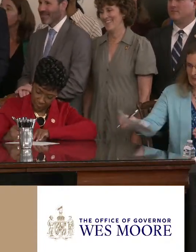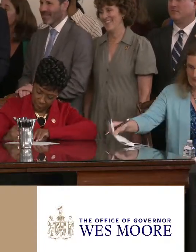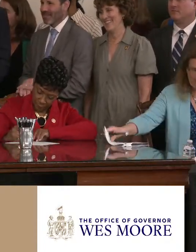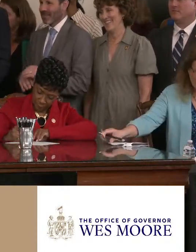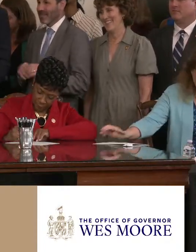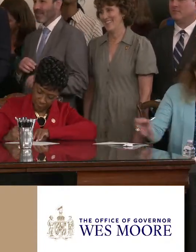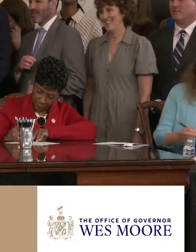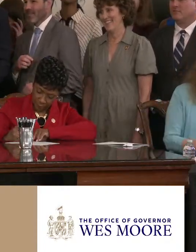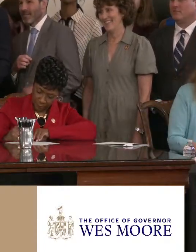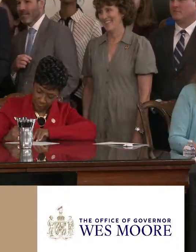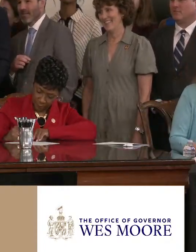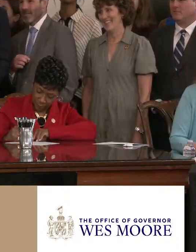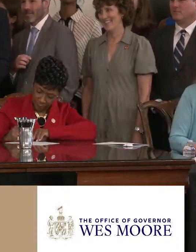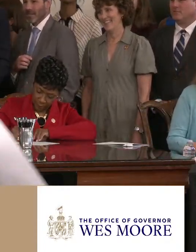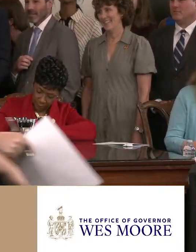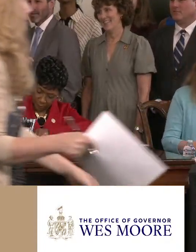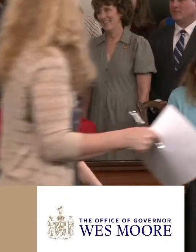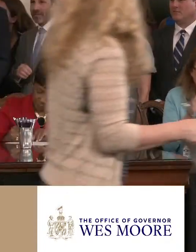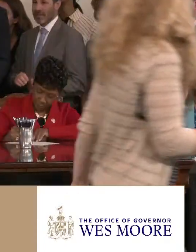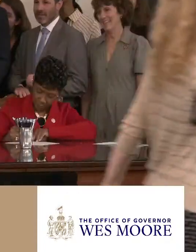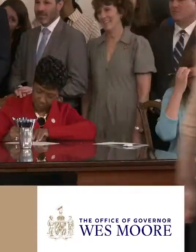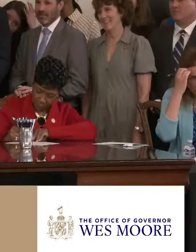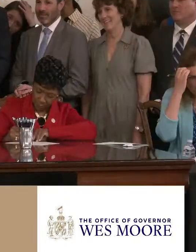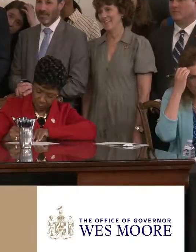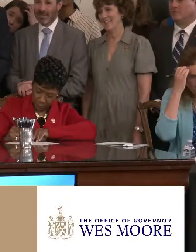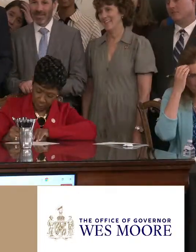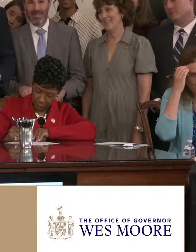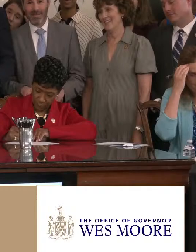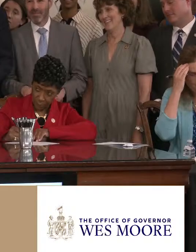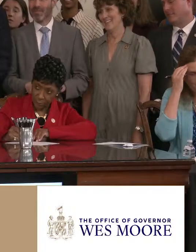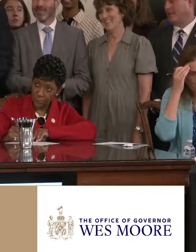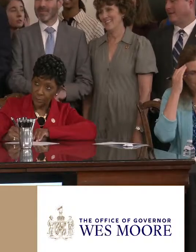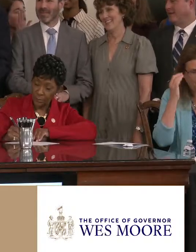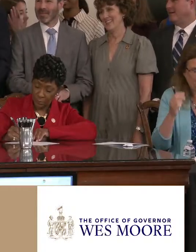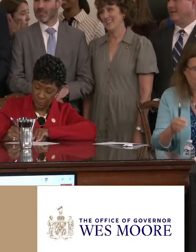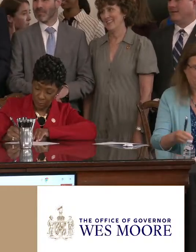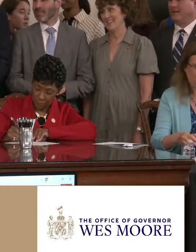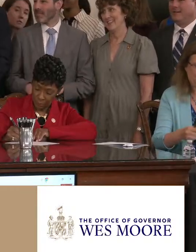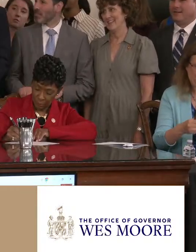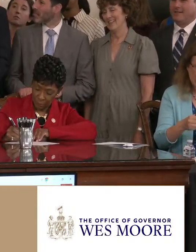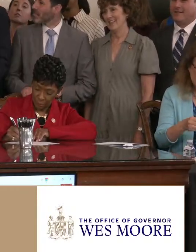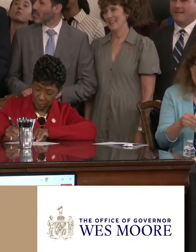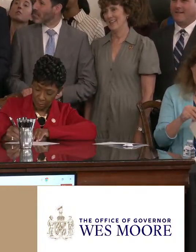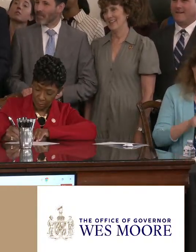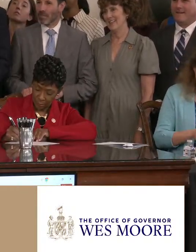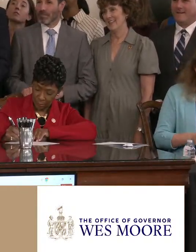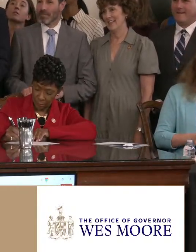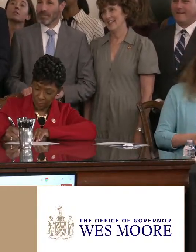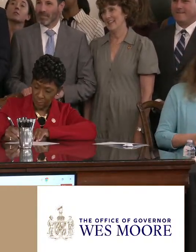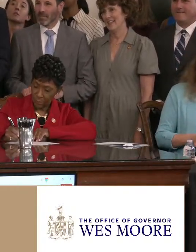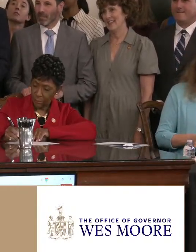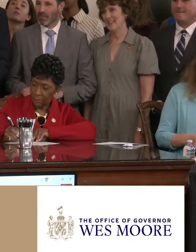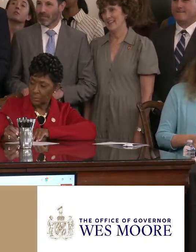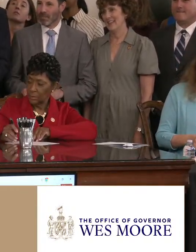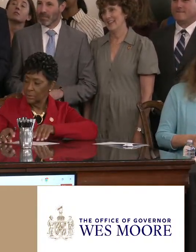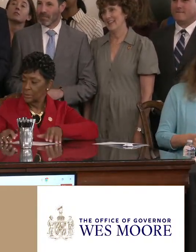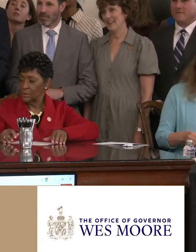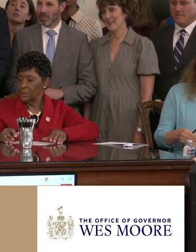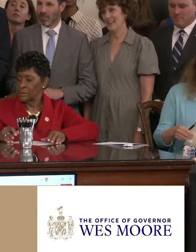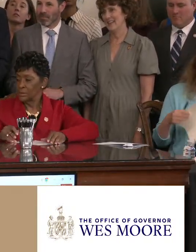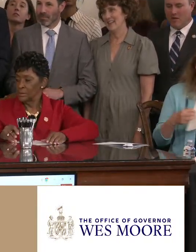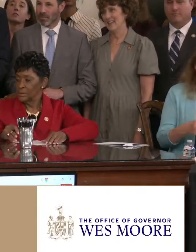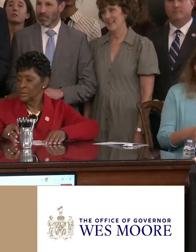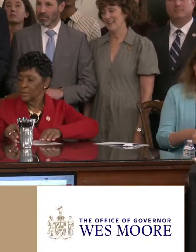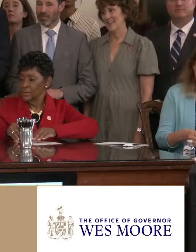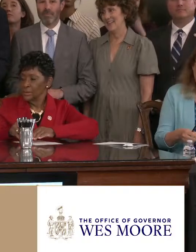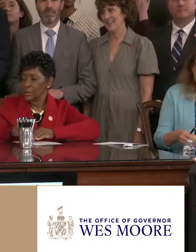So, folks, we're going to do the capital budget picture since all of you are going to be in that picture too, and then we're going to pull everyone out except the secretary and the budget chairs for a separate